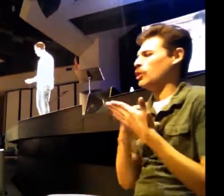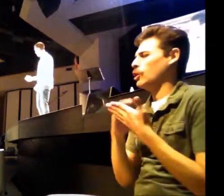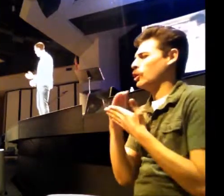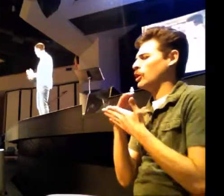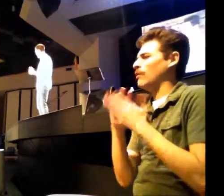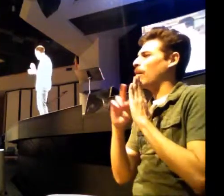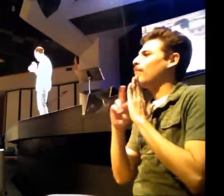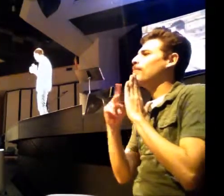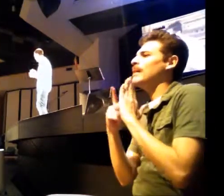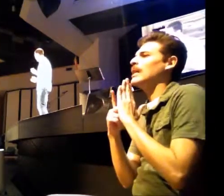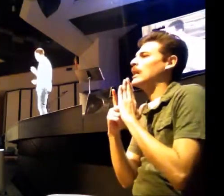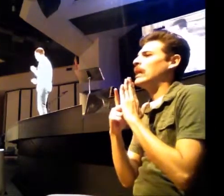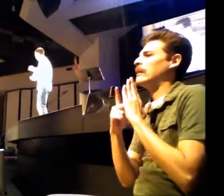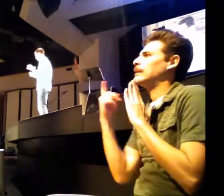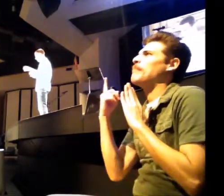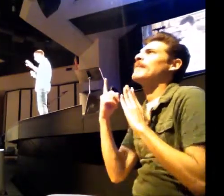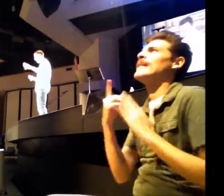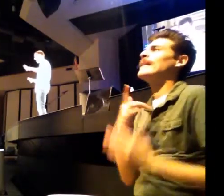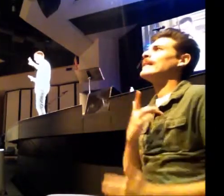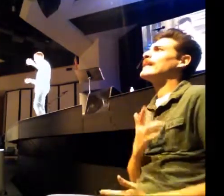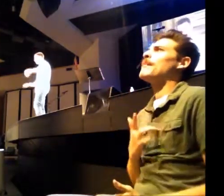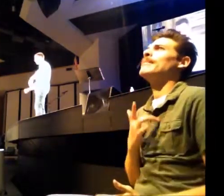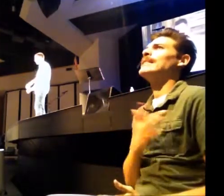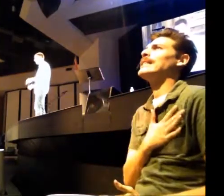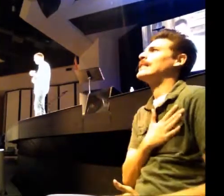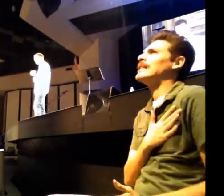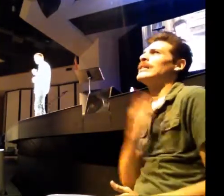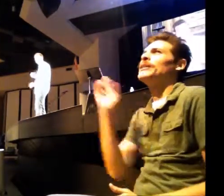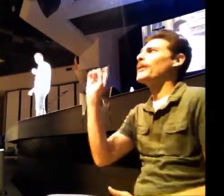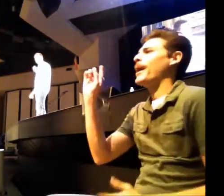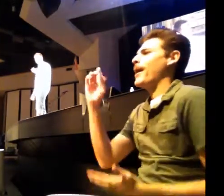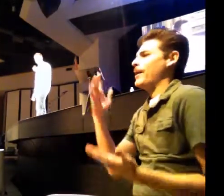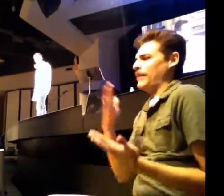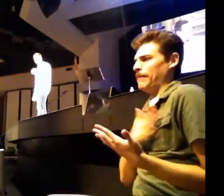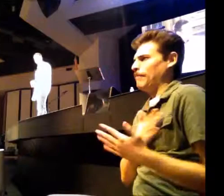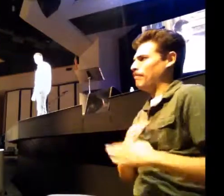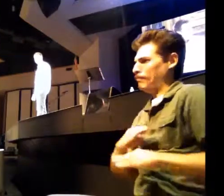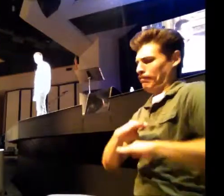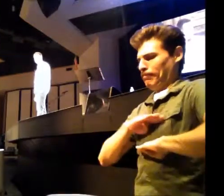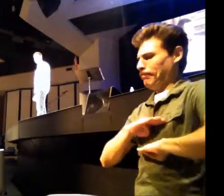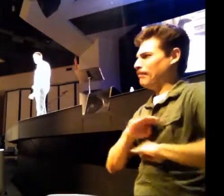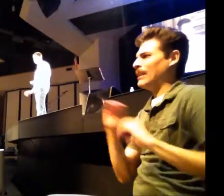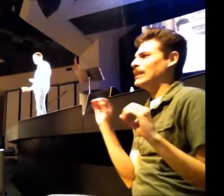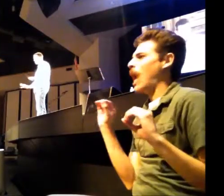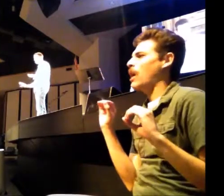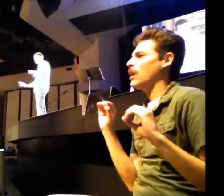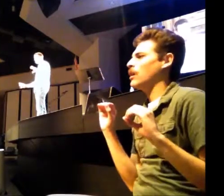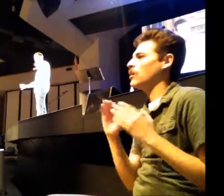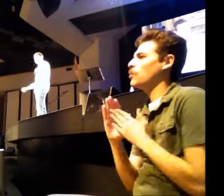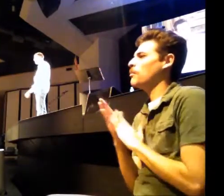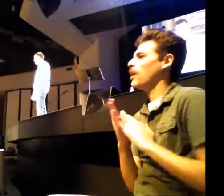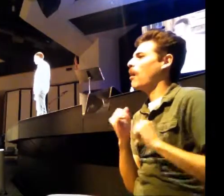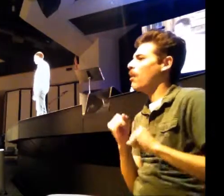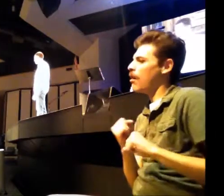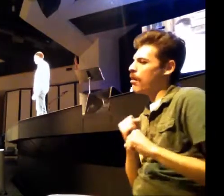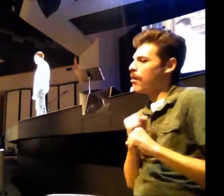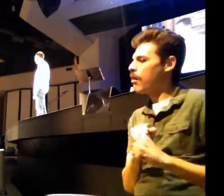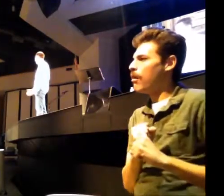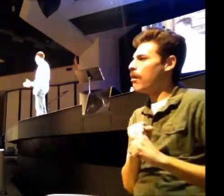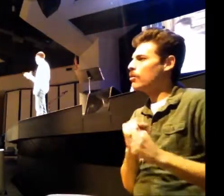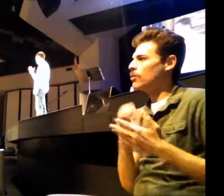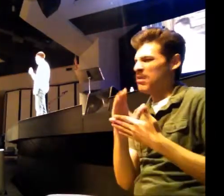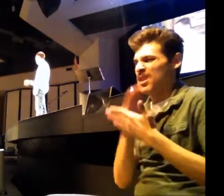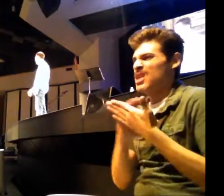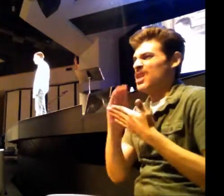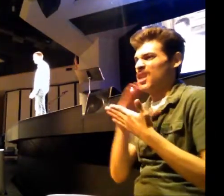And we're terrified of that empty feeling that when we're quiet, when we're alone, that empty feeling that exists inside of us. And so we spend our entire lives trying to fill it